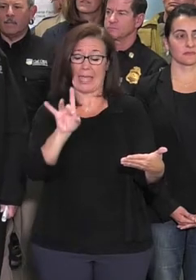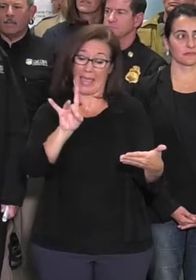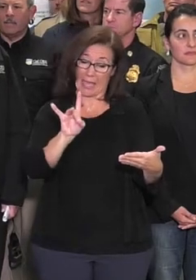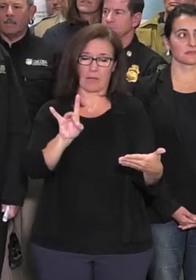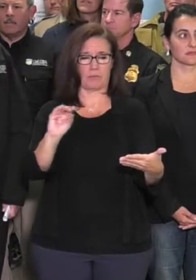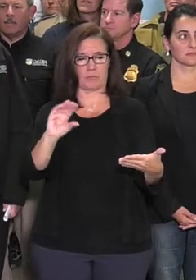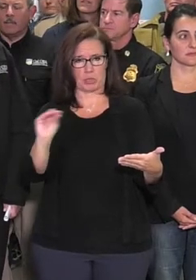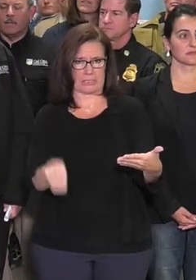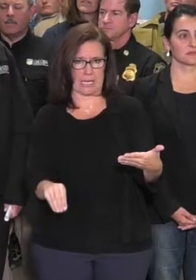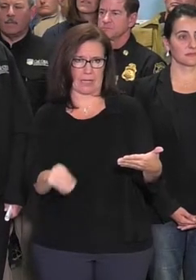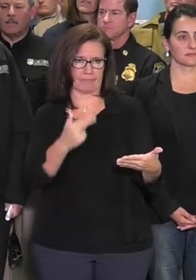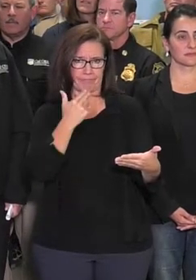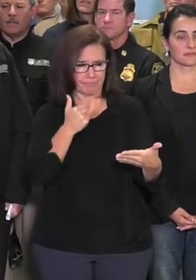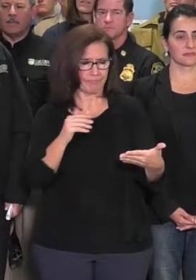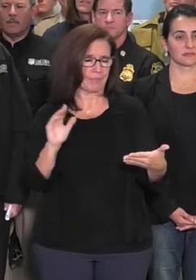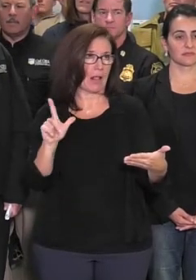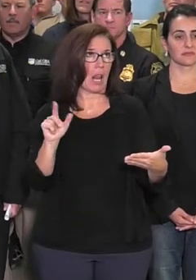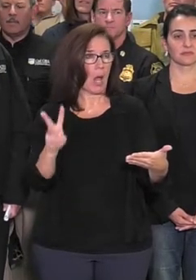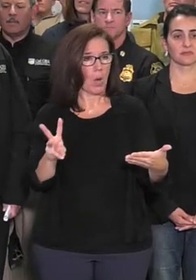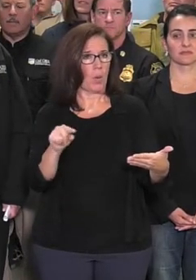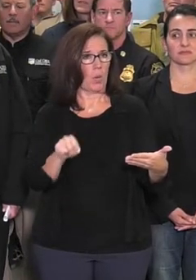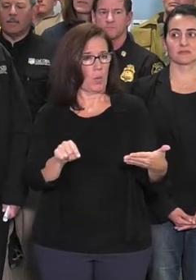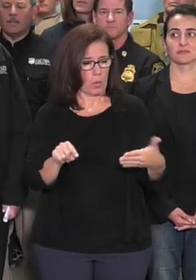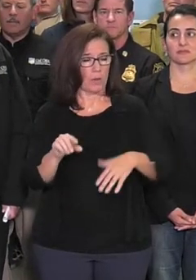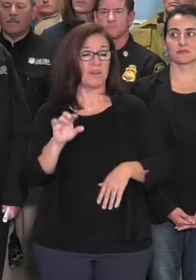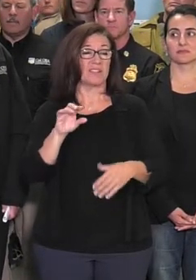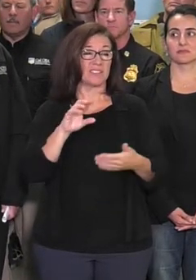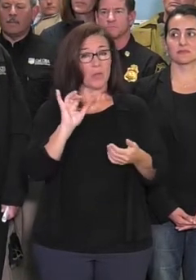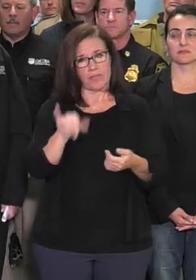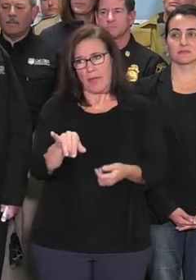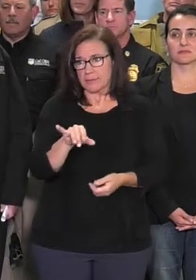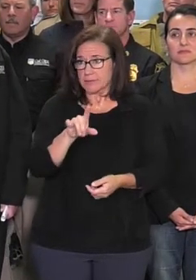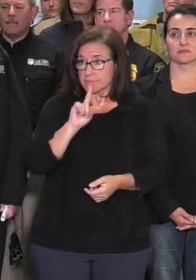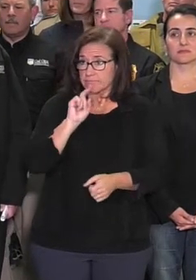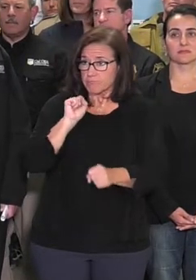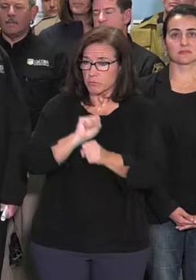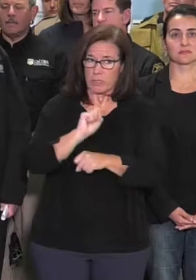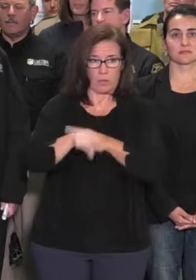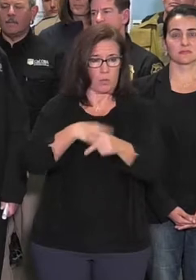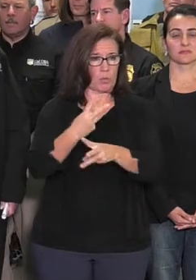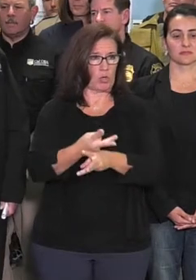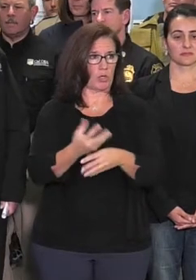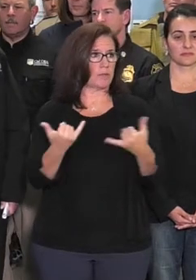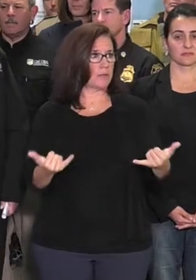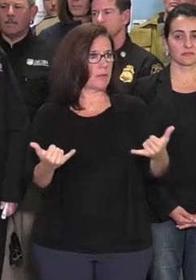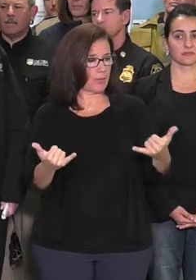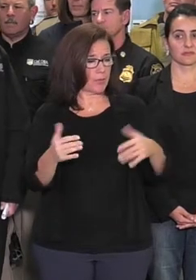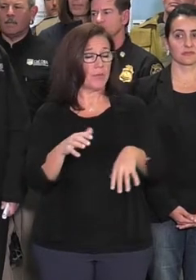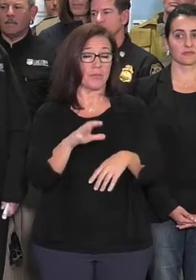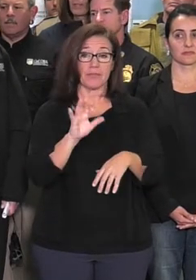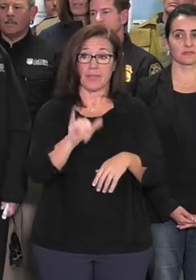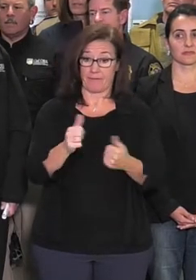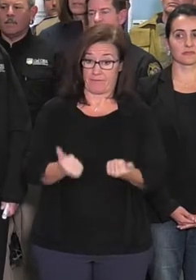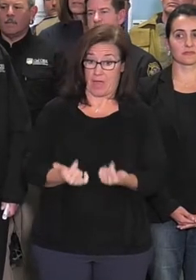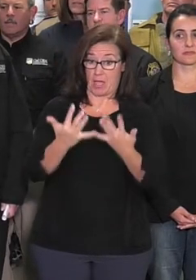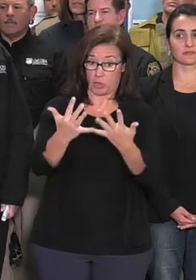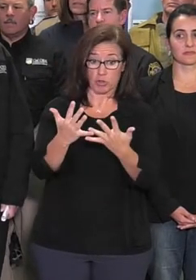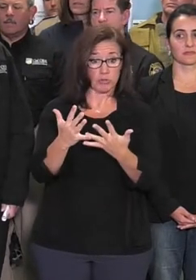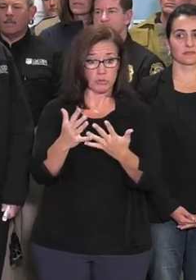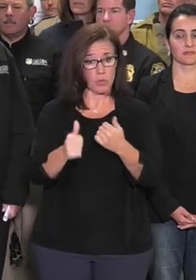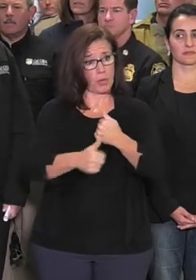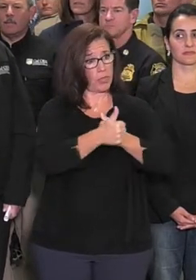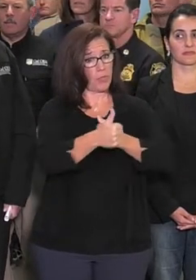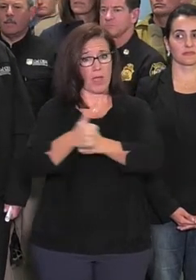very low. And so we're facing a new reality in the state where fires threaten people's